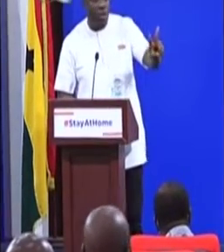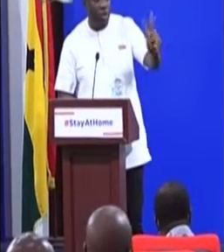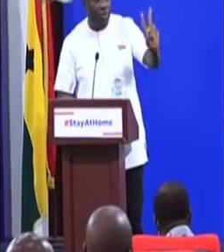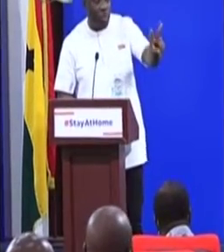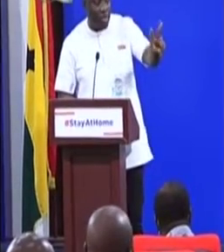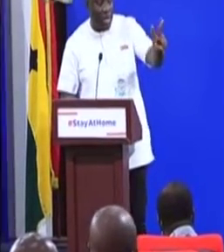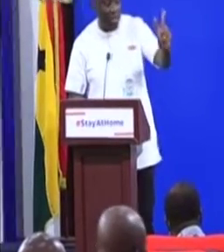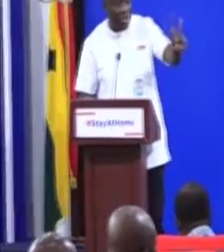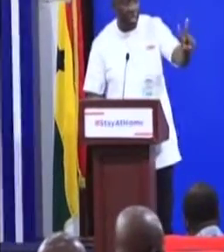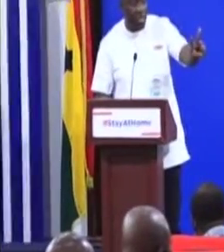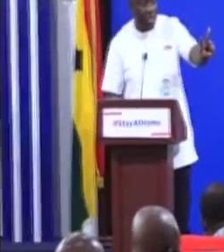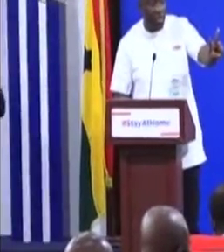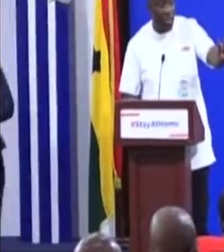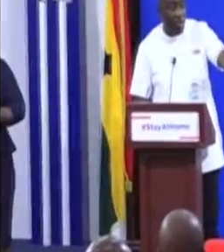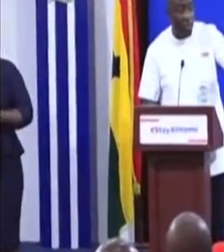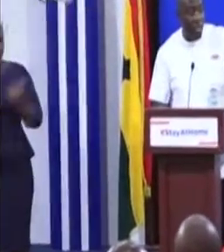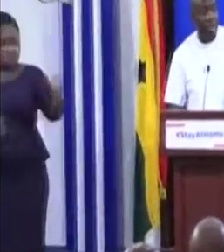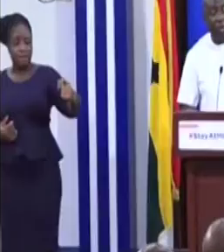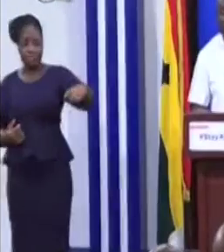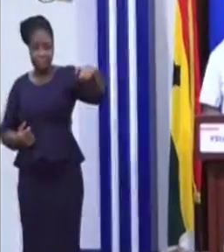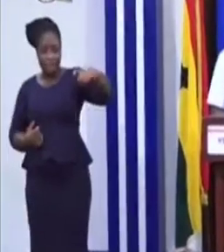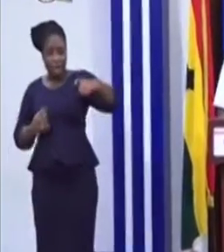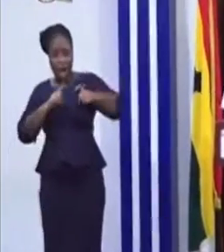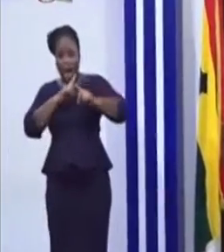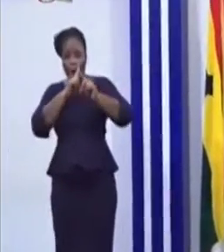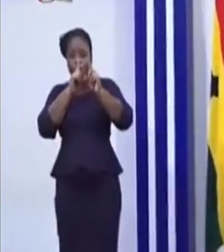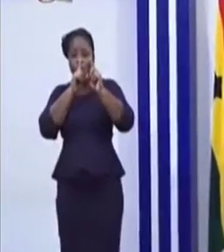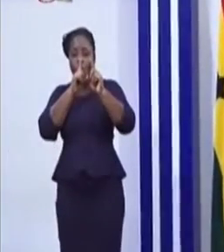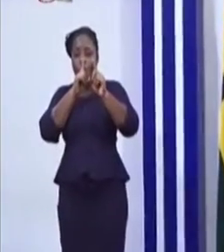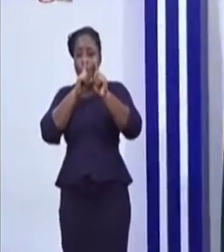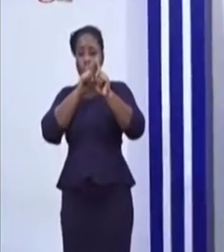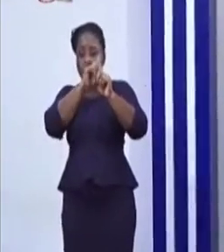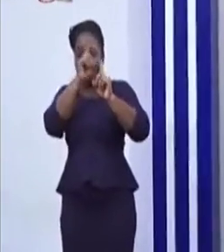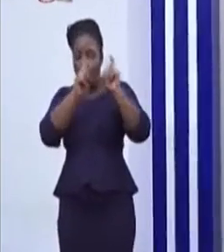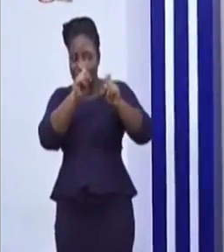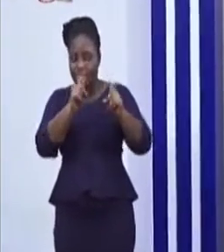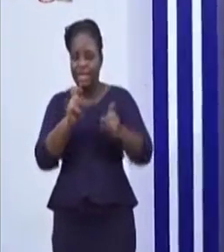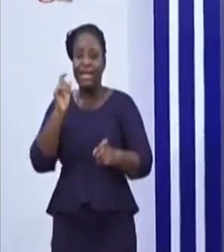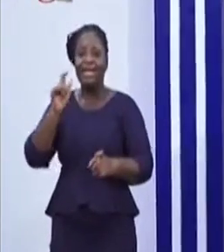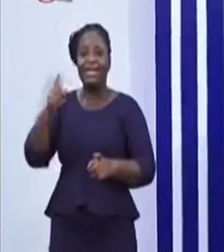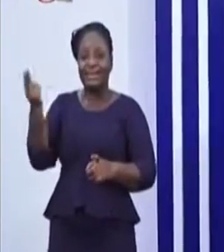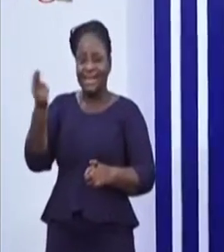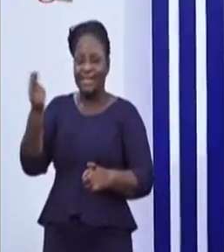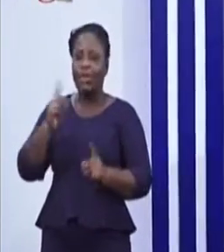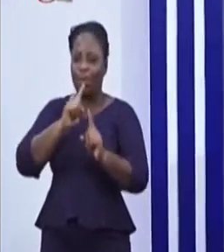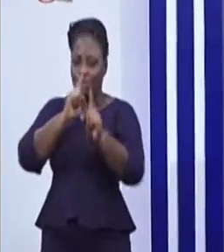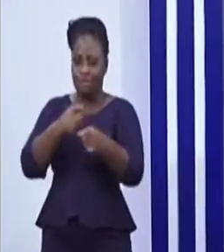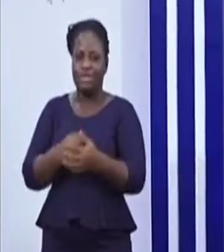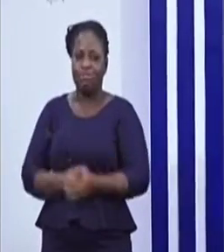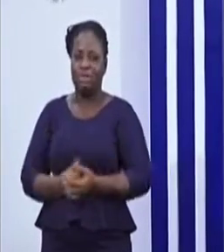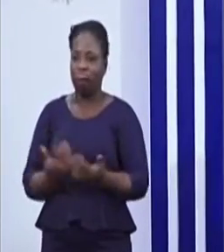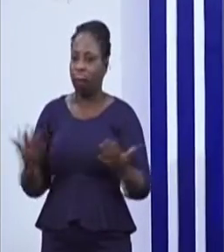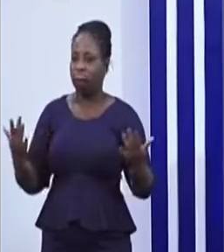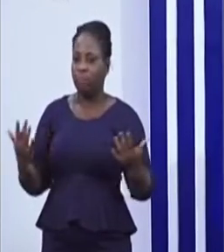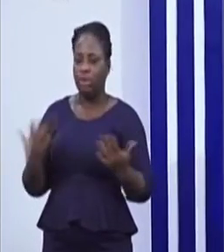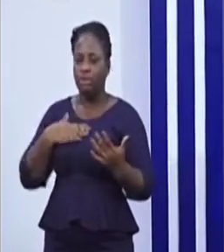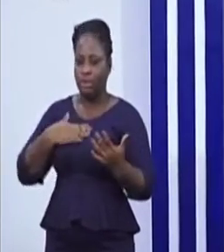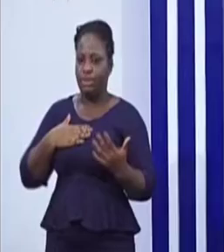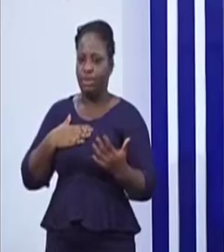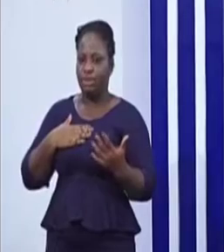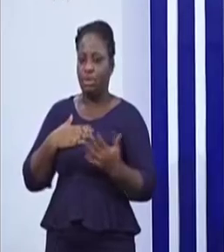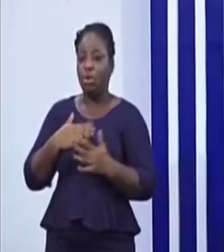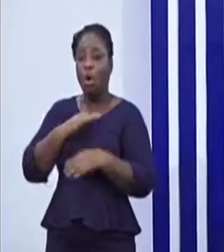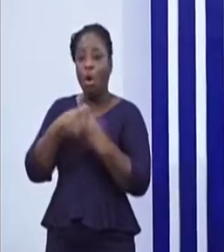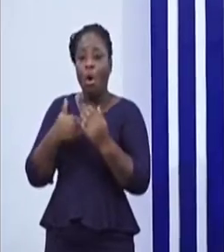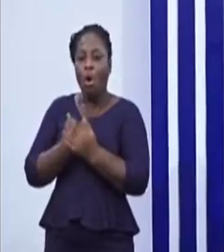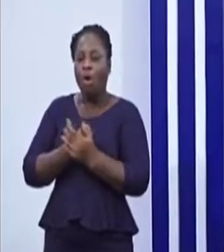feedback. So, Kojo, we have two outstanding questions from you, which hopefully on Thursday we should be able to respond to. Ladies and gentlemen, we've run out of time. We will leave it here. I want to